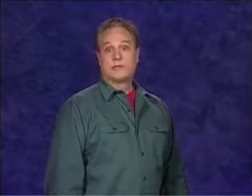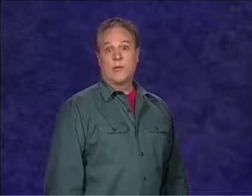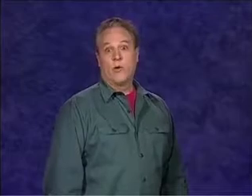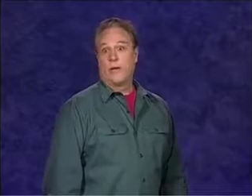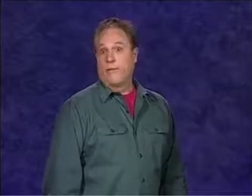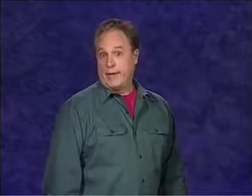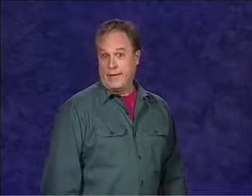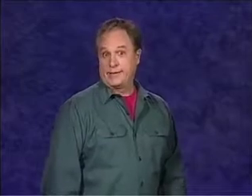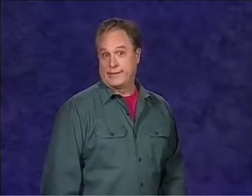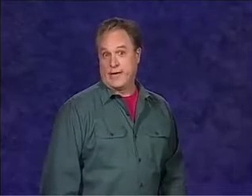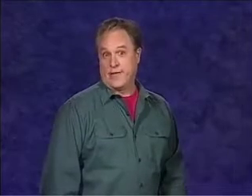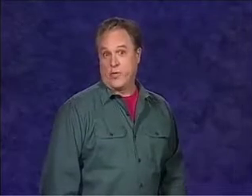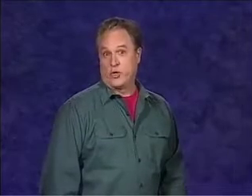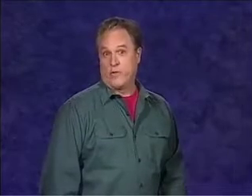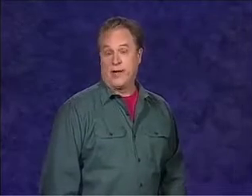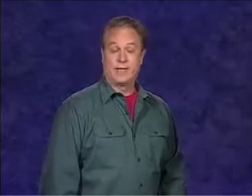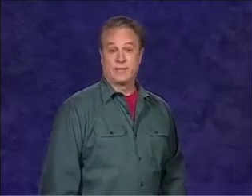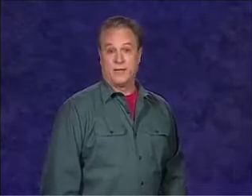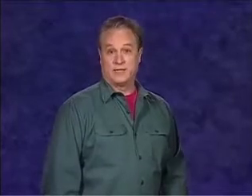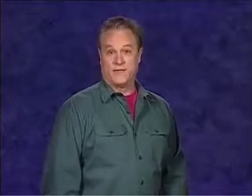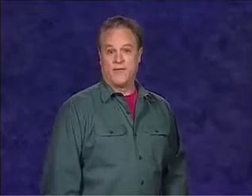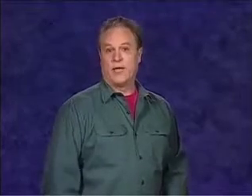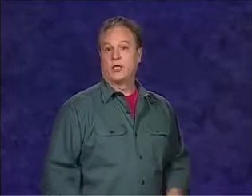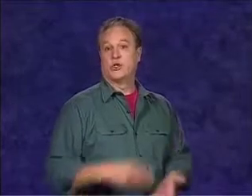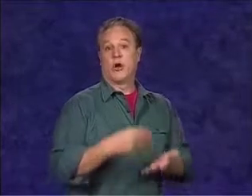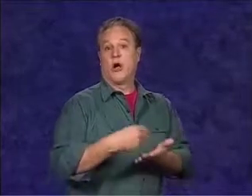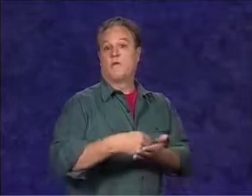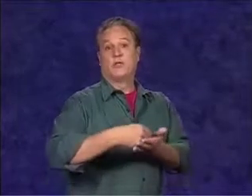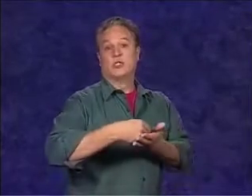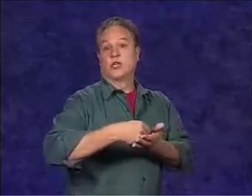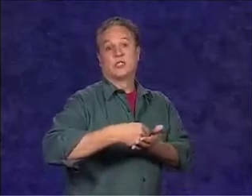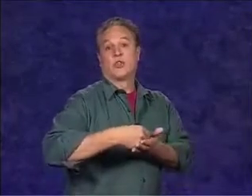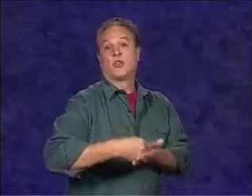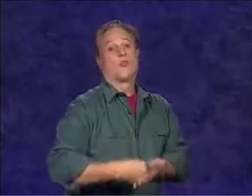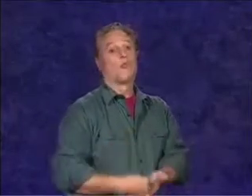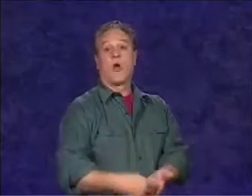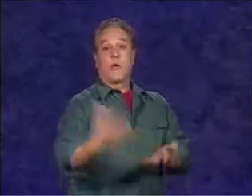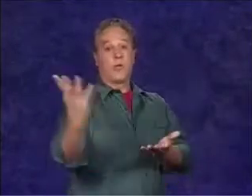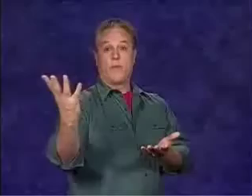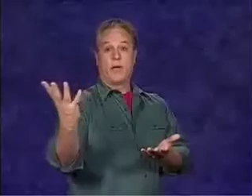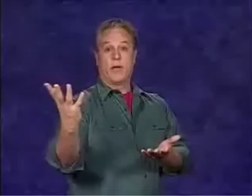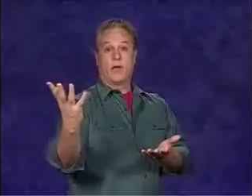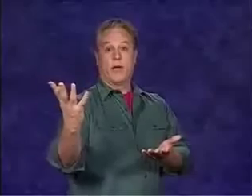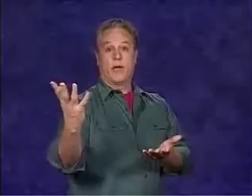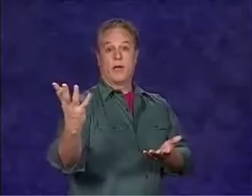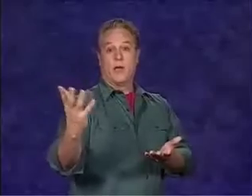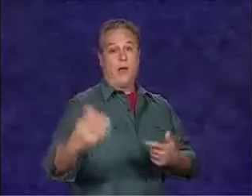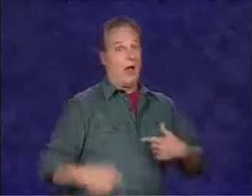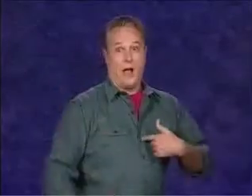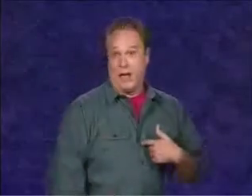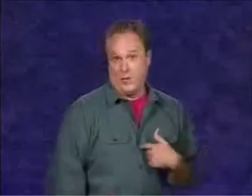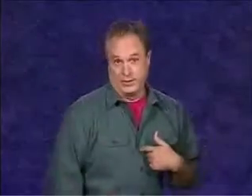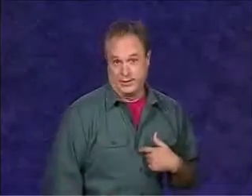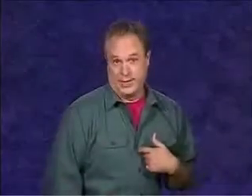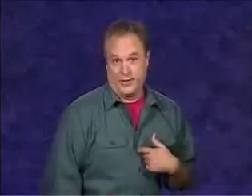Someone might say that when you buy expensive things, you're often just throwing money away. I wouldn't say that, but somebody